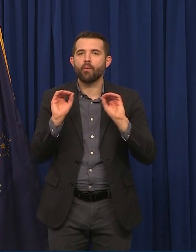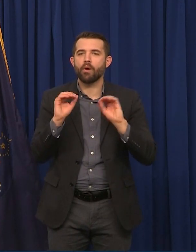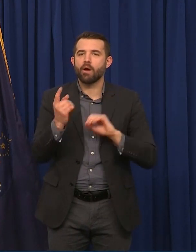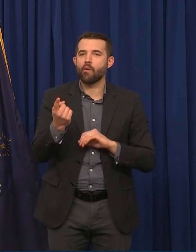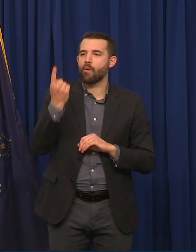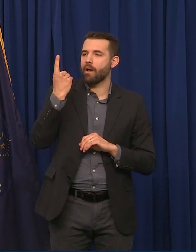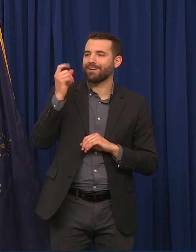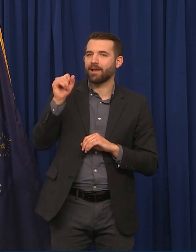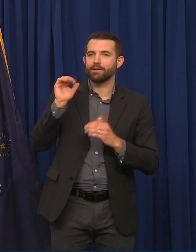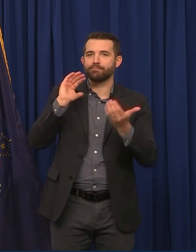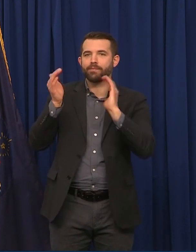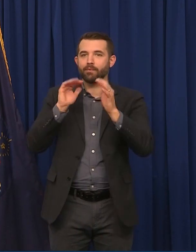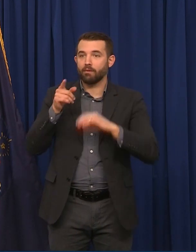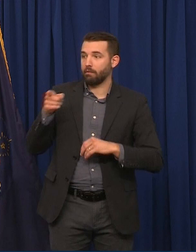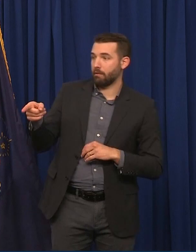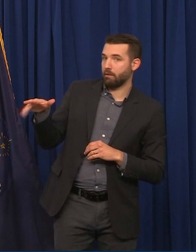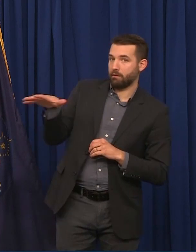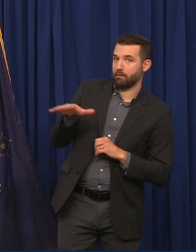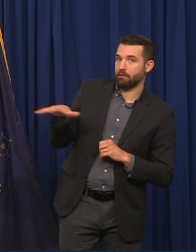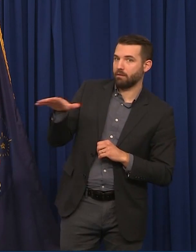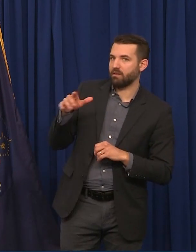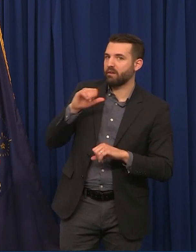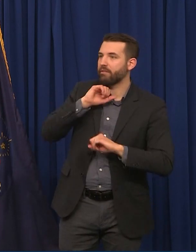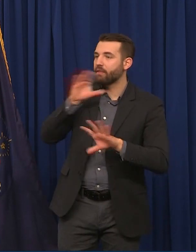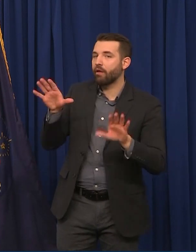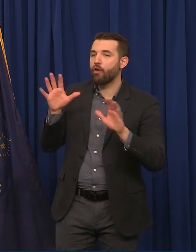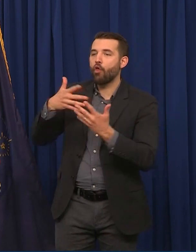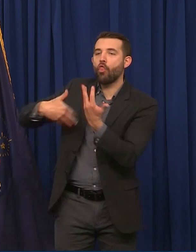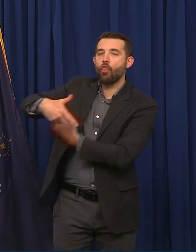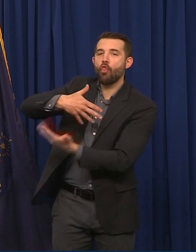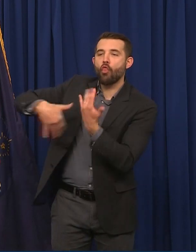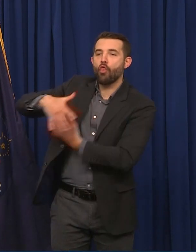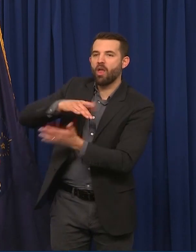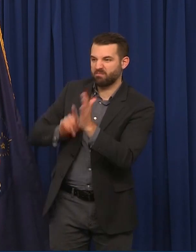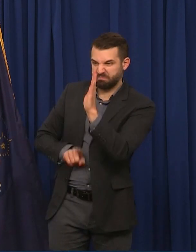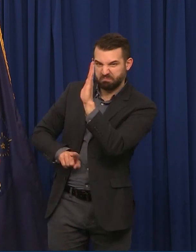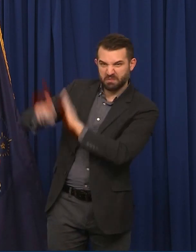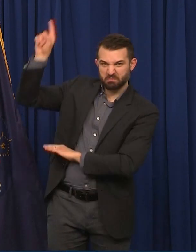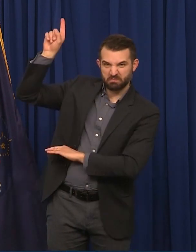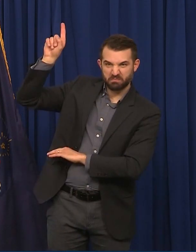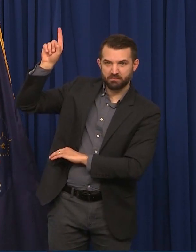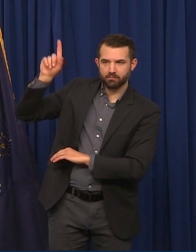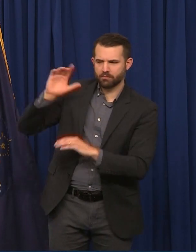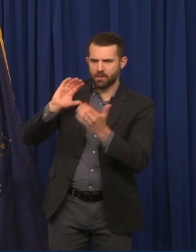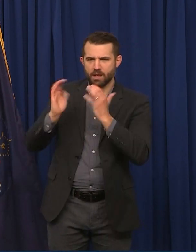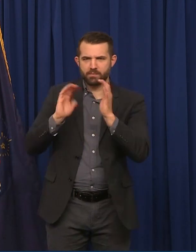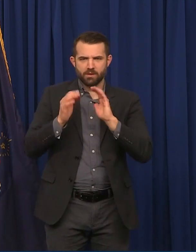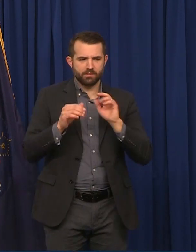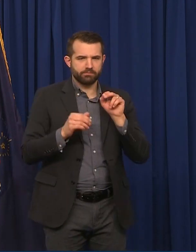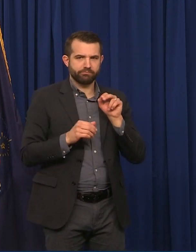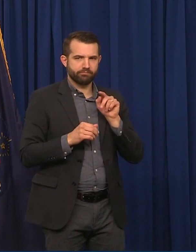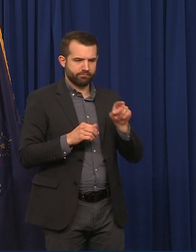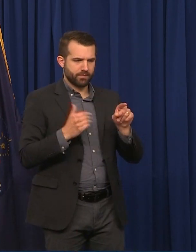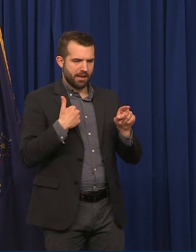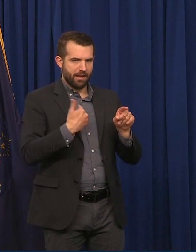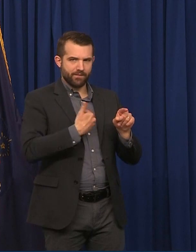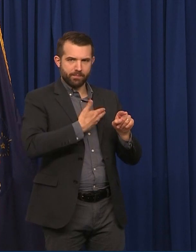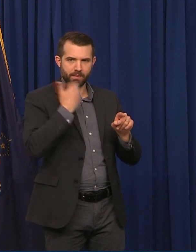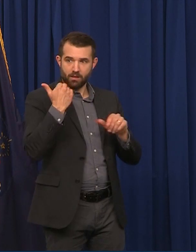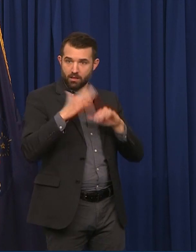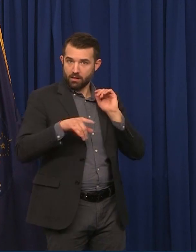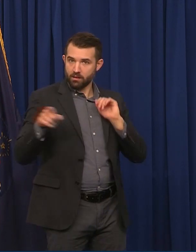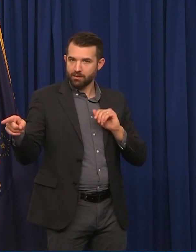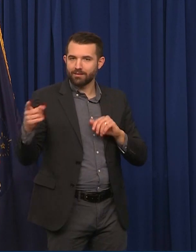earlier, from historical experience, is that social distancing, physical distancing really, is the best vaccine that we've